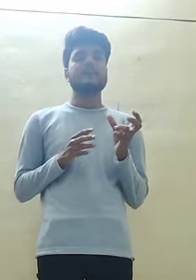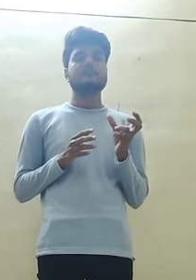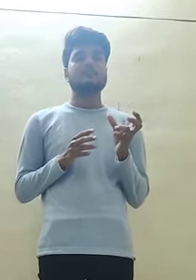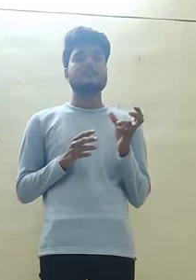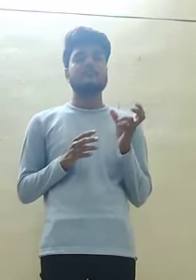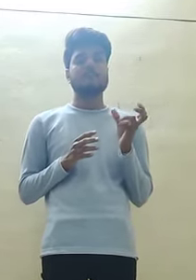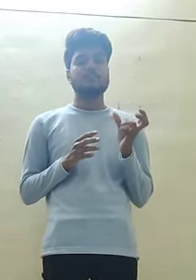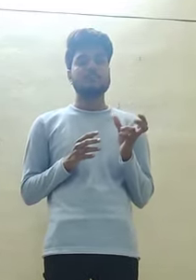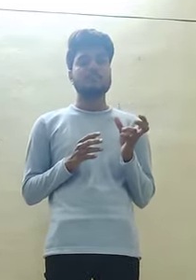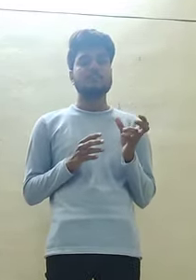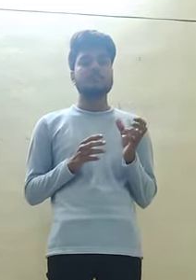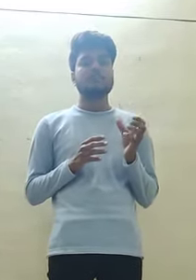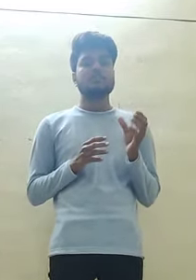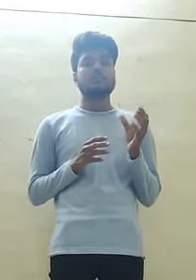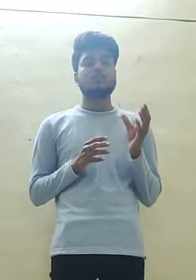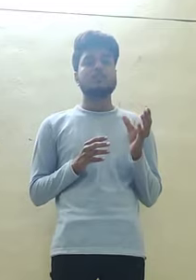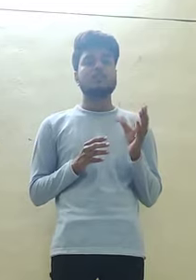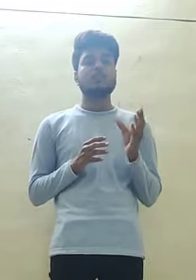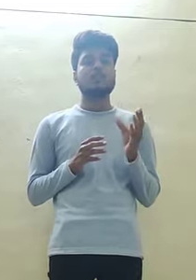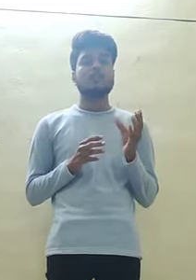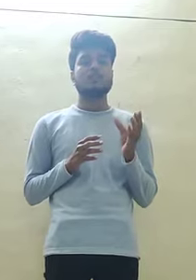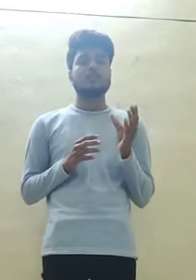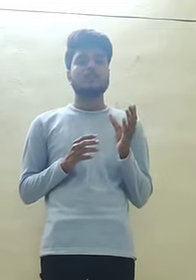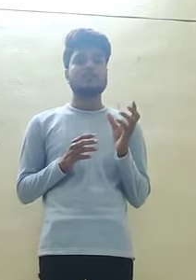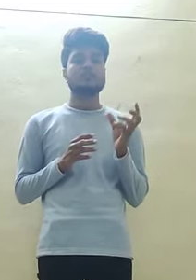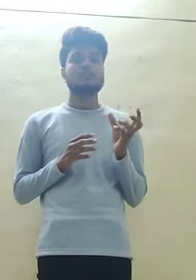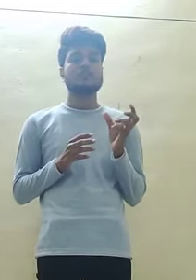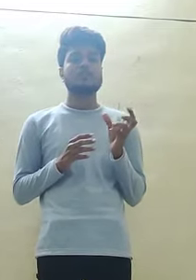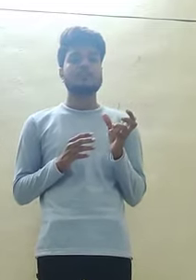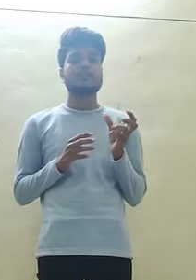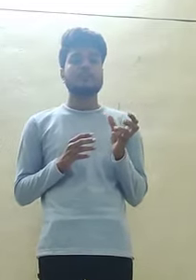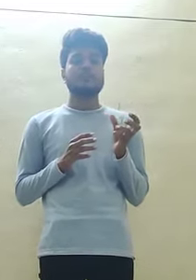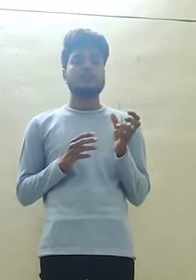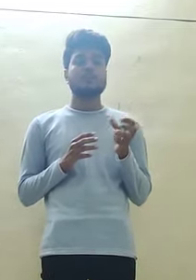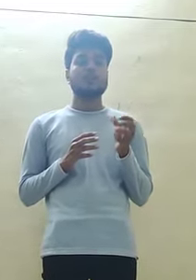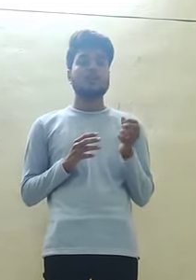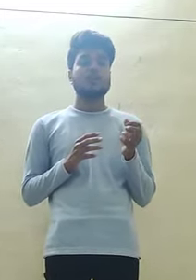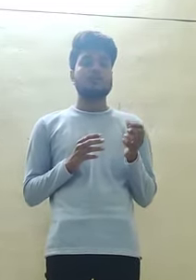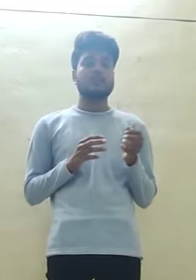a function, so compiler does not create a dot class file.